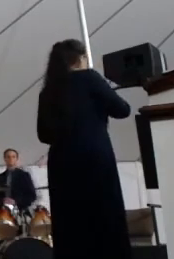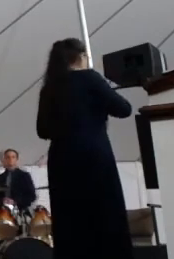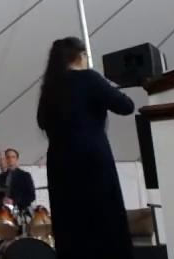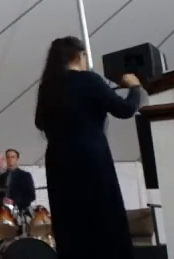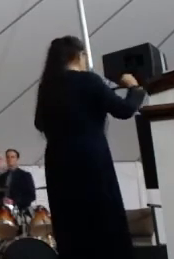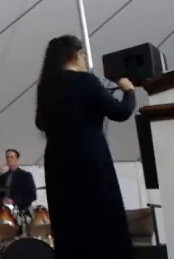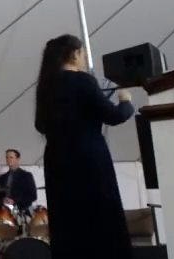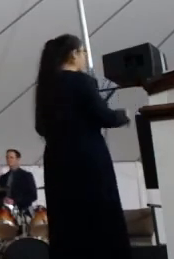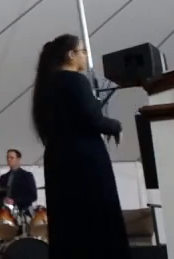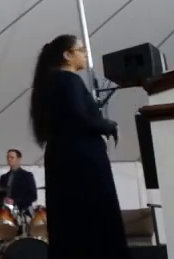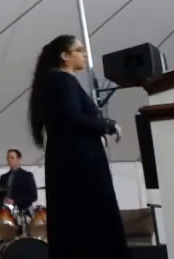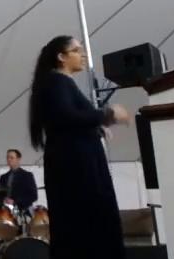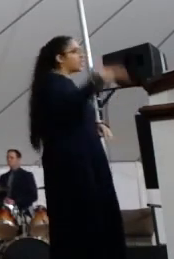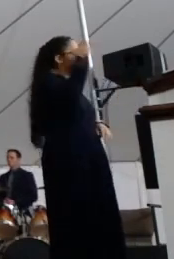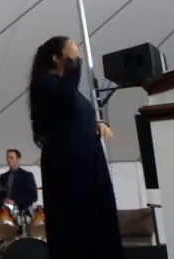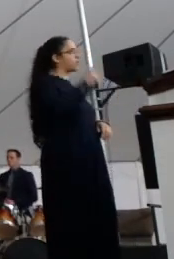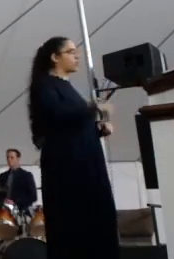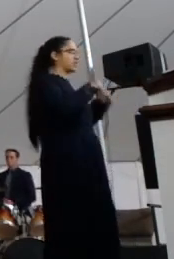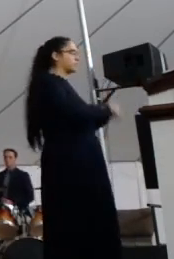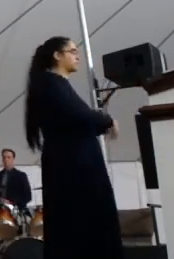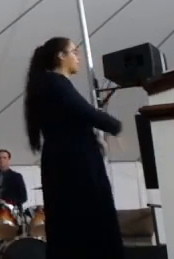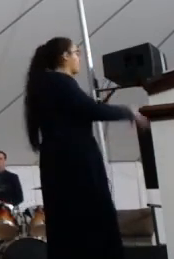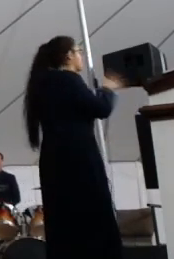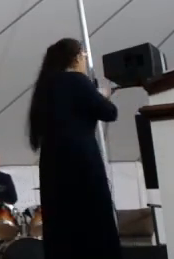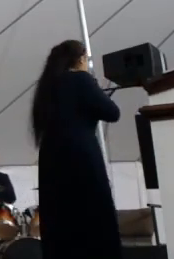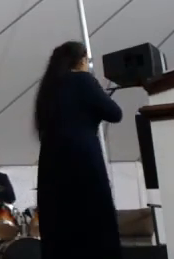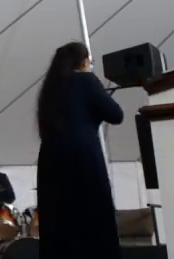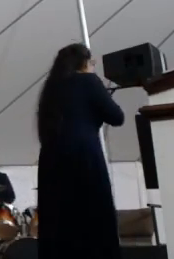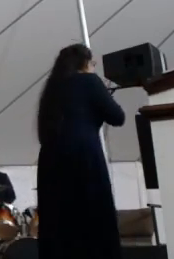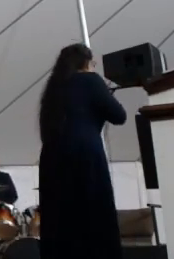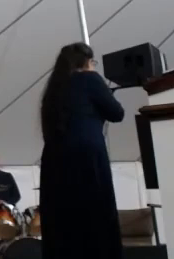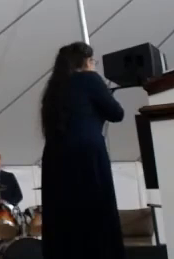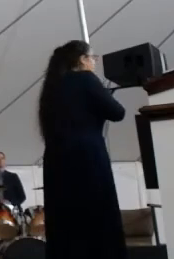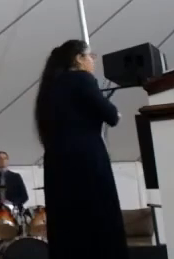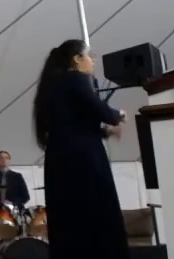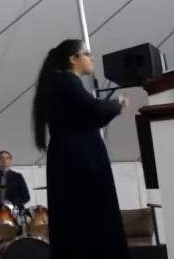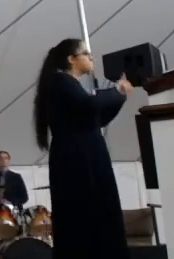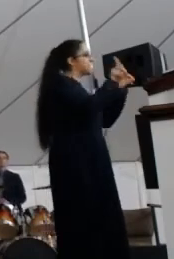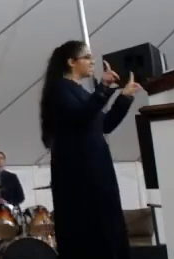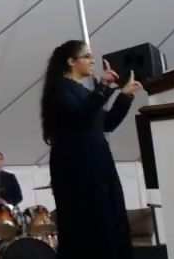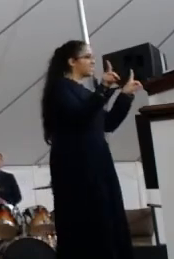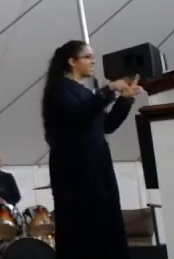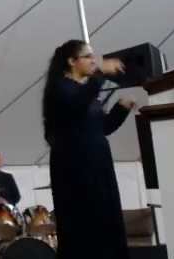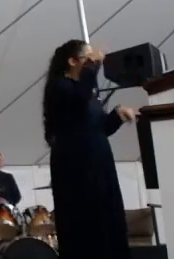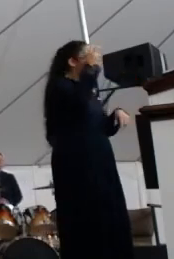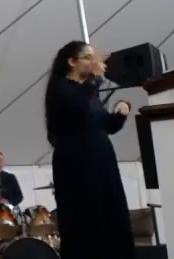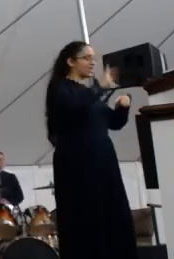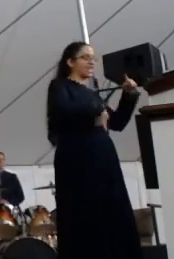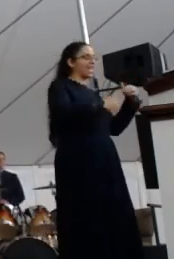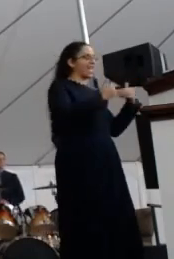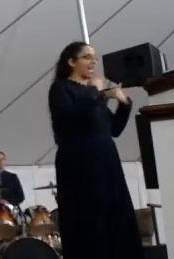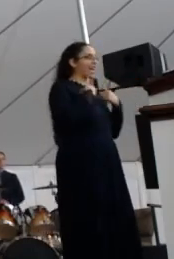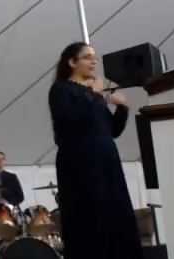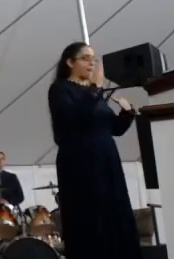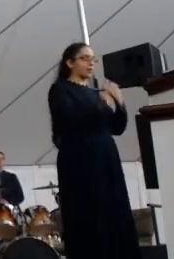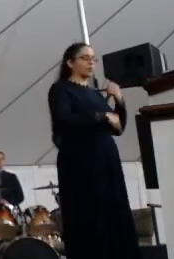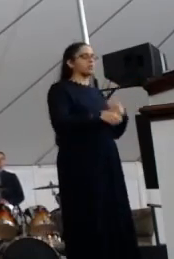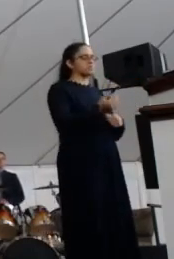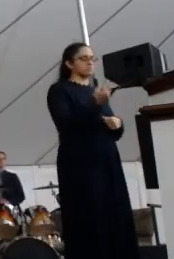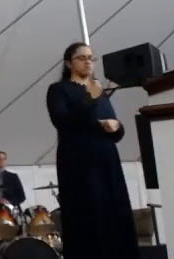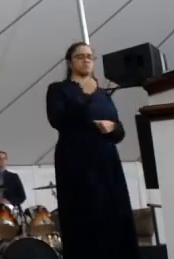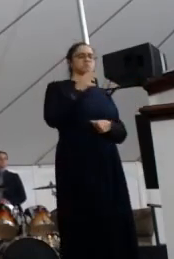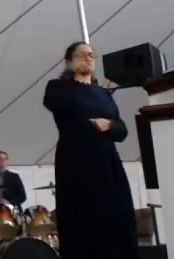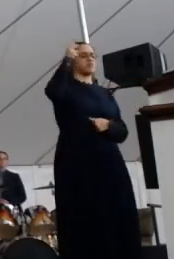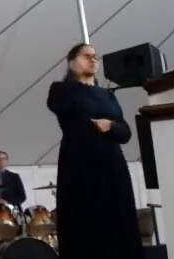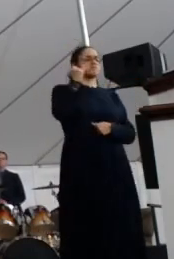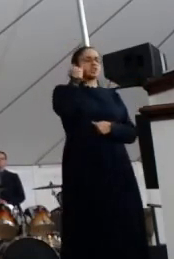He's constantly bombarding you and speaking his lies into your mind. But he can't have it both ways. Because if you're a nothing, if you're a nobody,